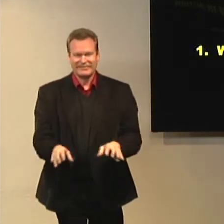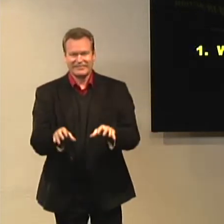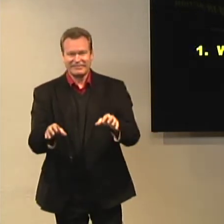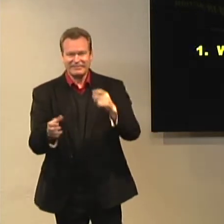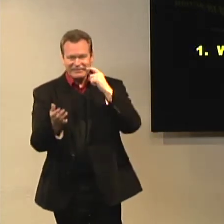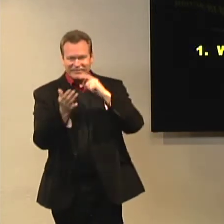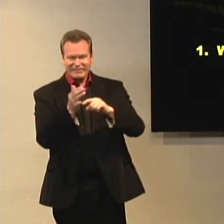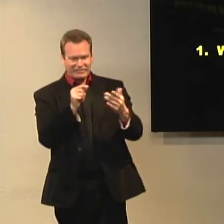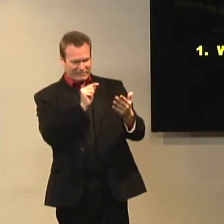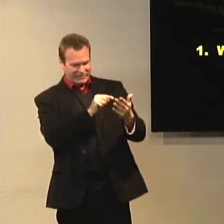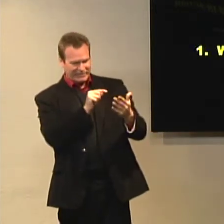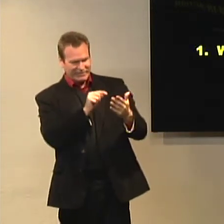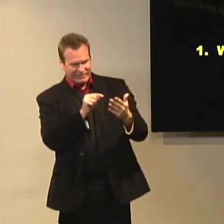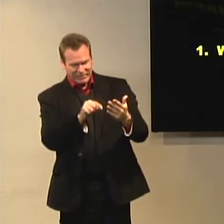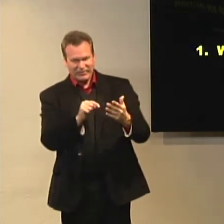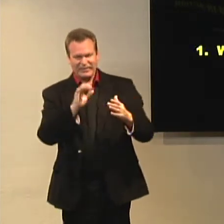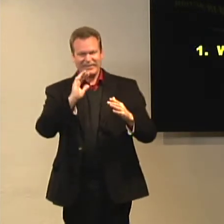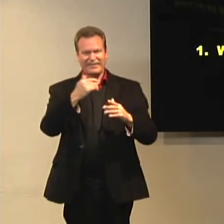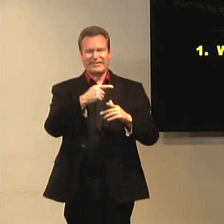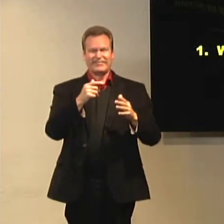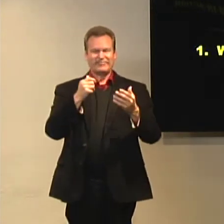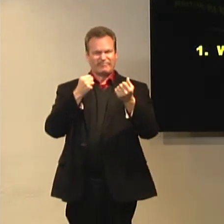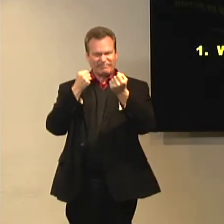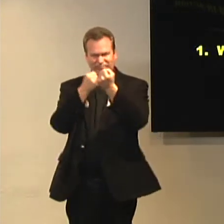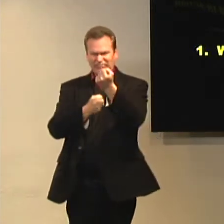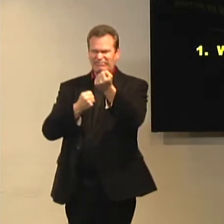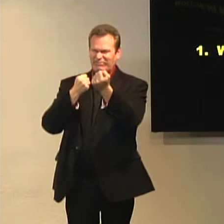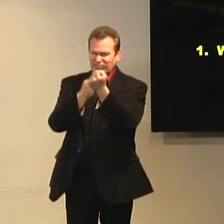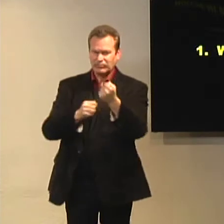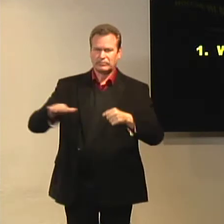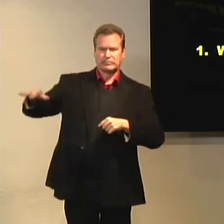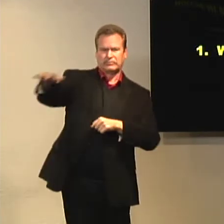criticalness in a person's life of putting it into action.